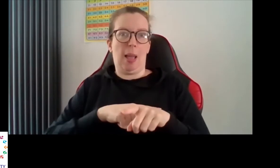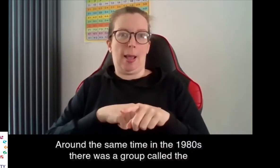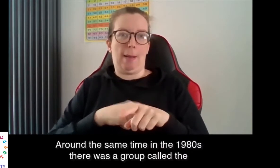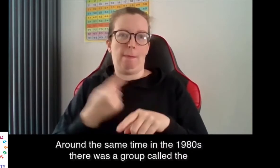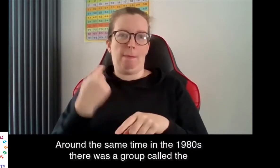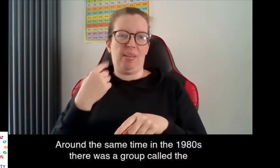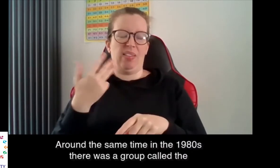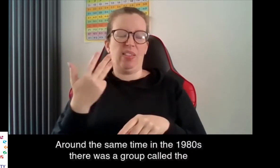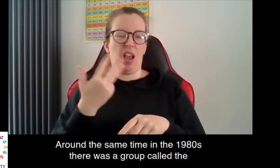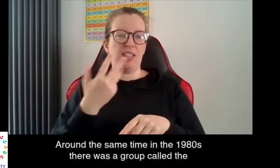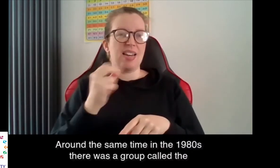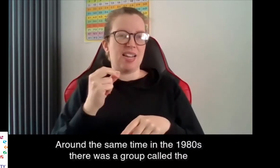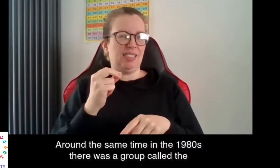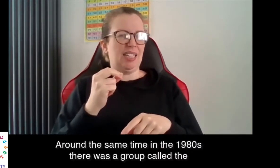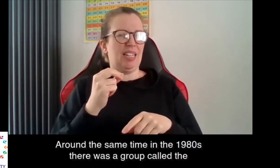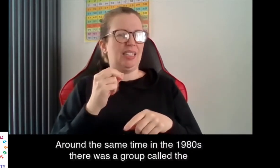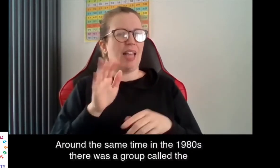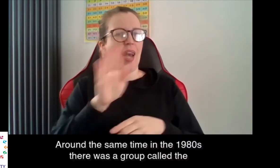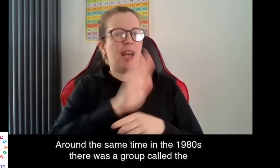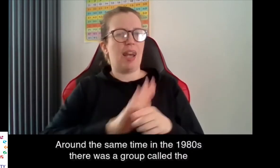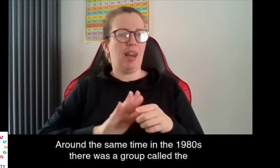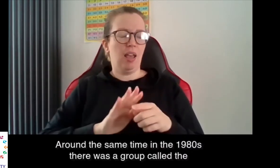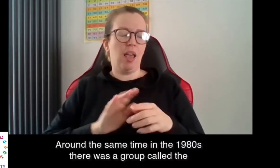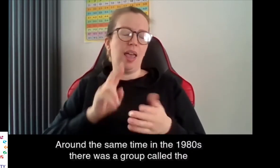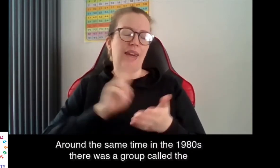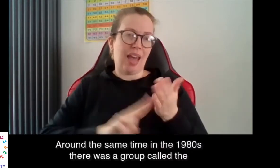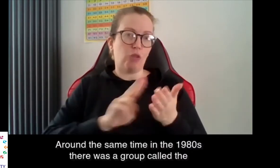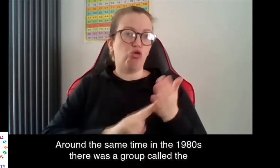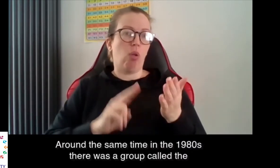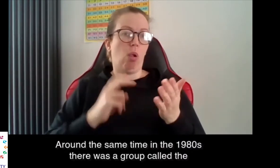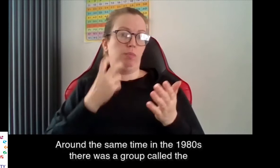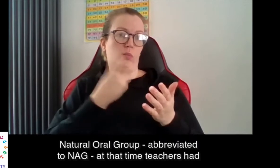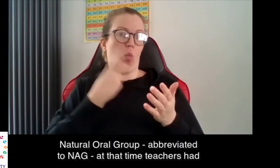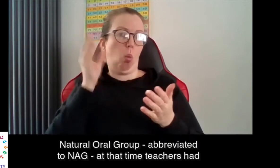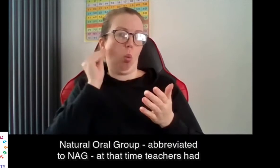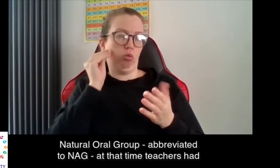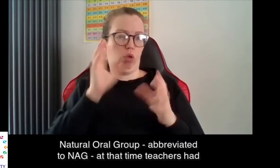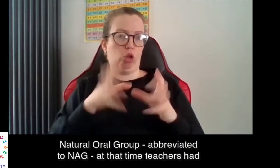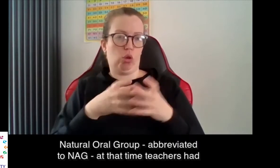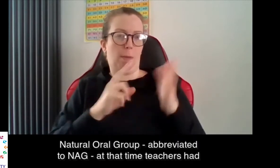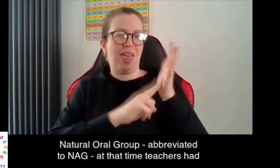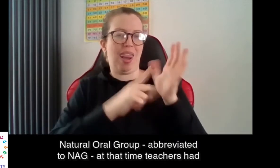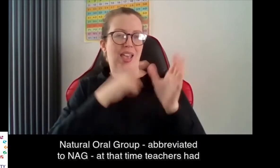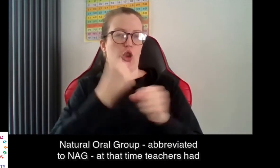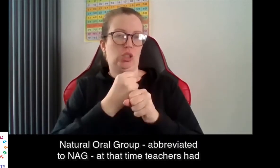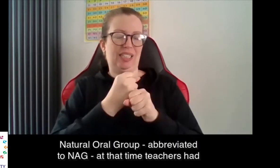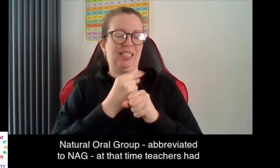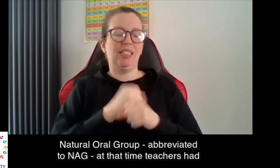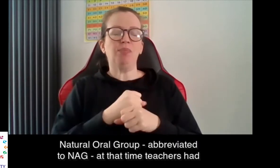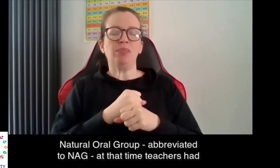Around the same time, in the 1980s, there was a group called the Natural Oral Group, abbreviated to